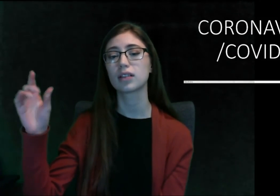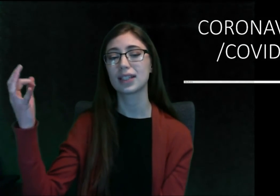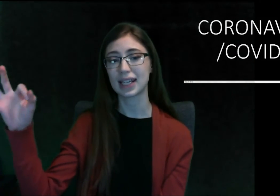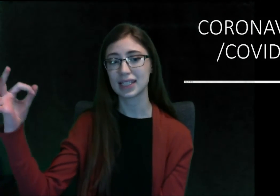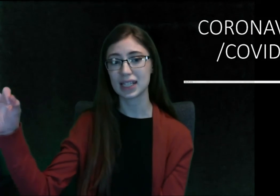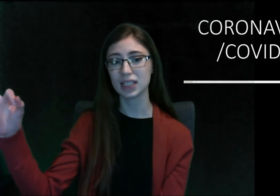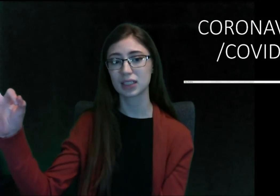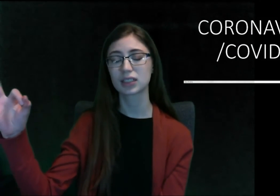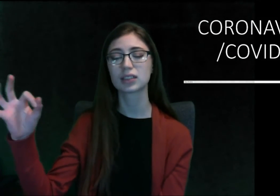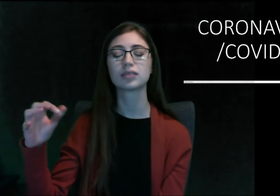COVID-19,